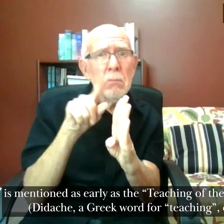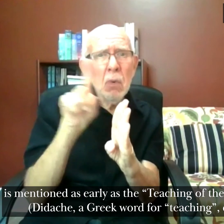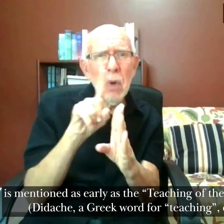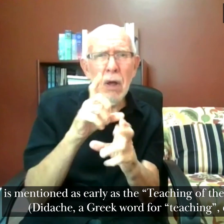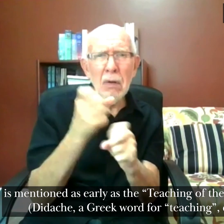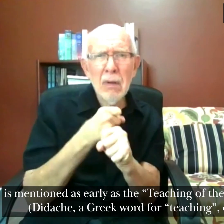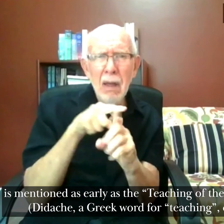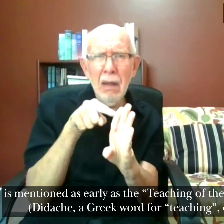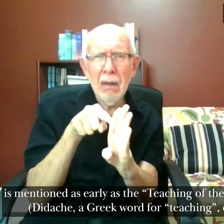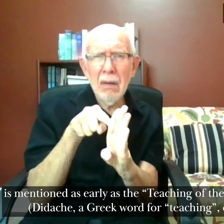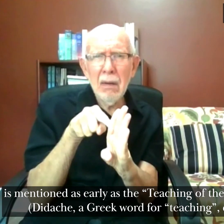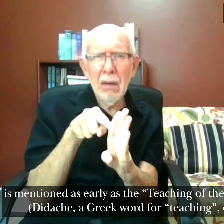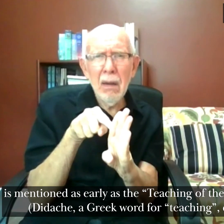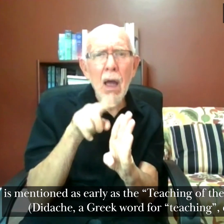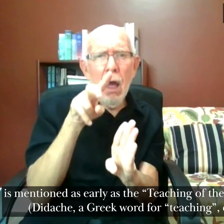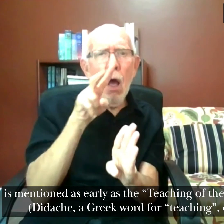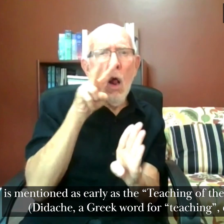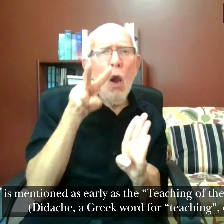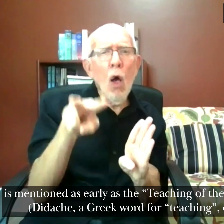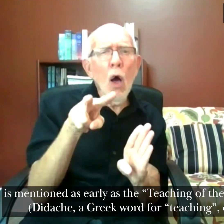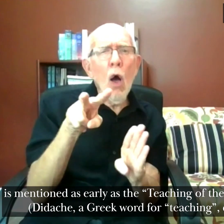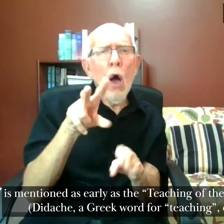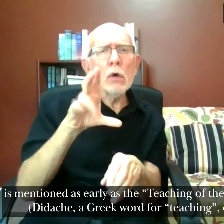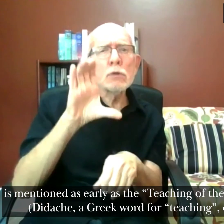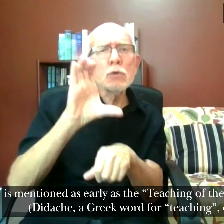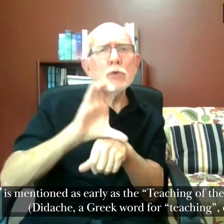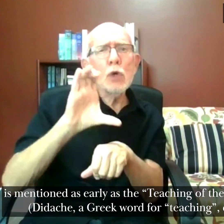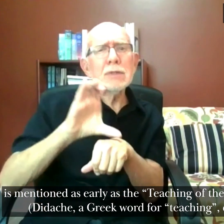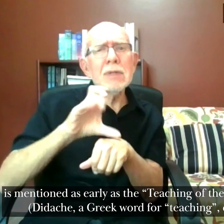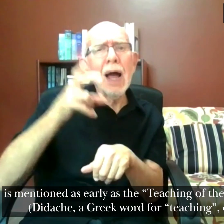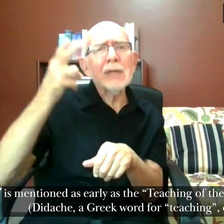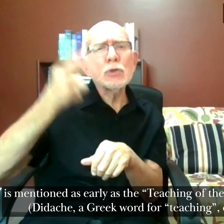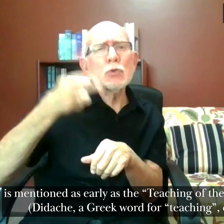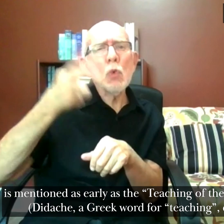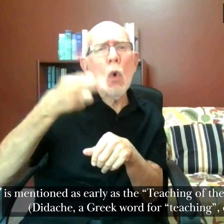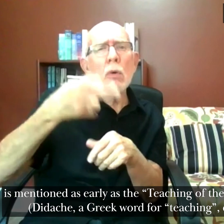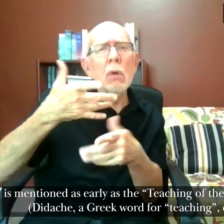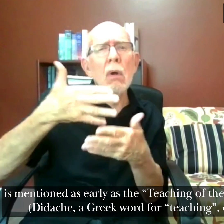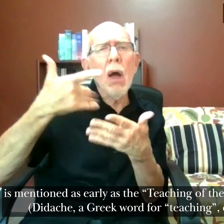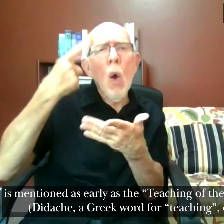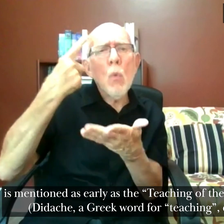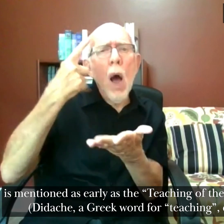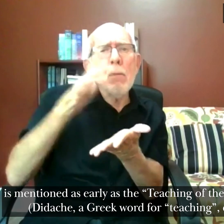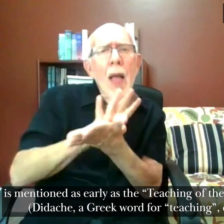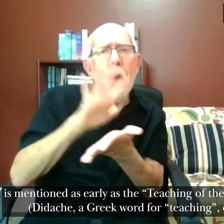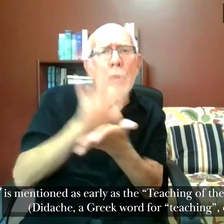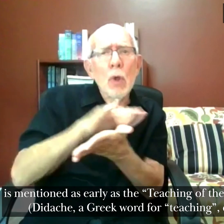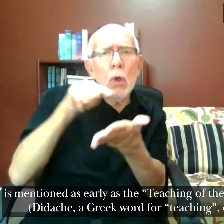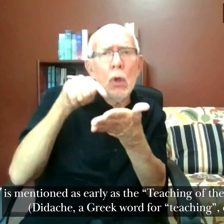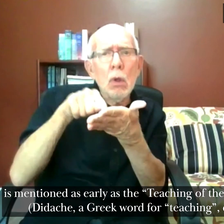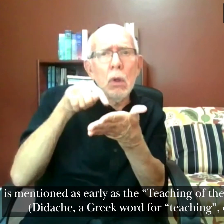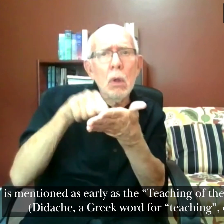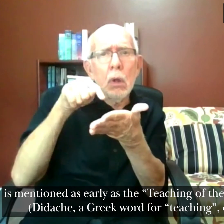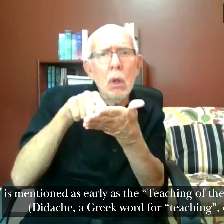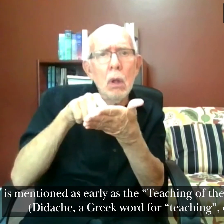is mentioned as early as the teaching of the 12 apostles. Didache, a Greek word for